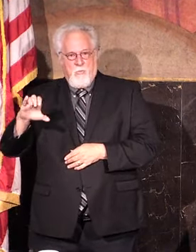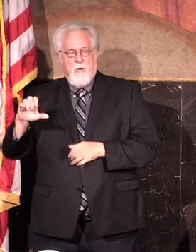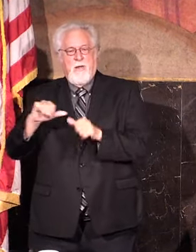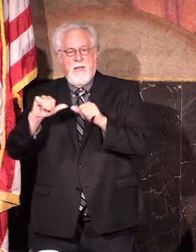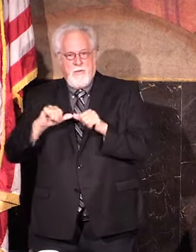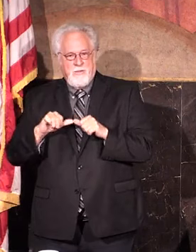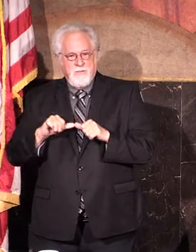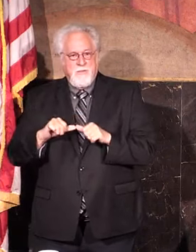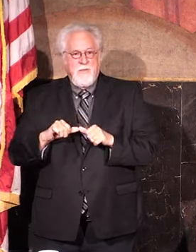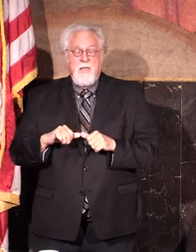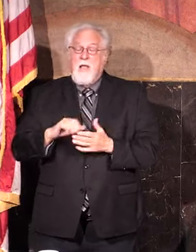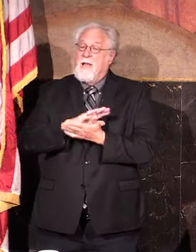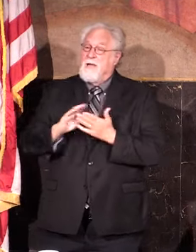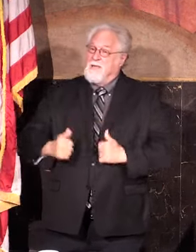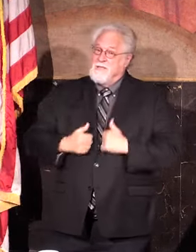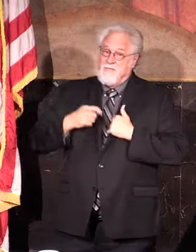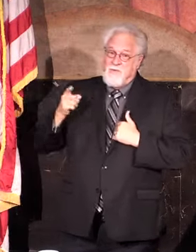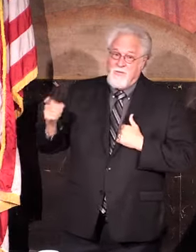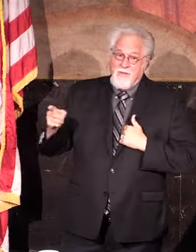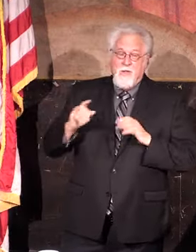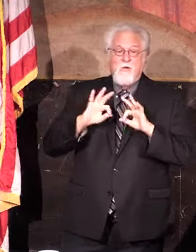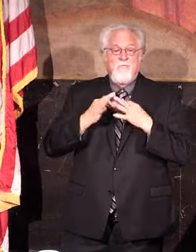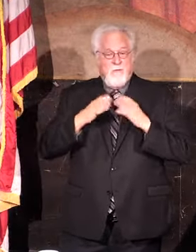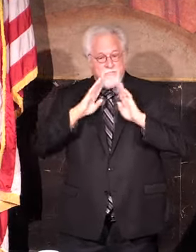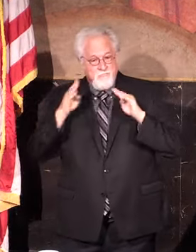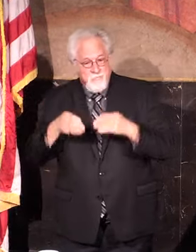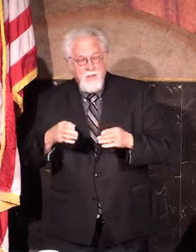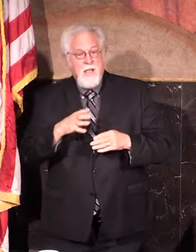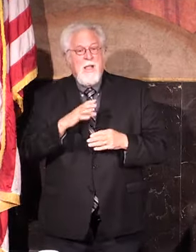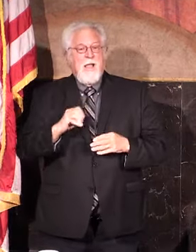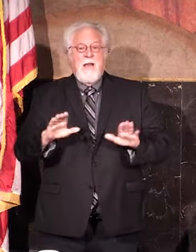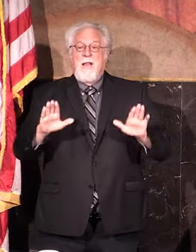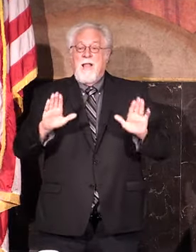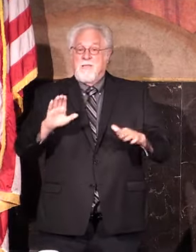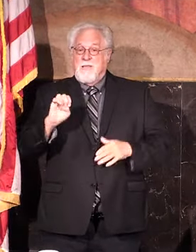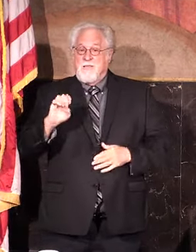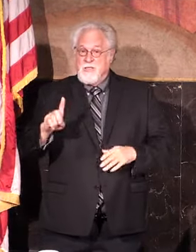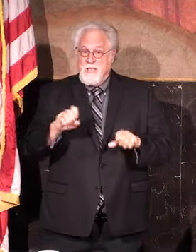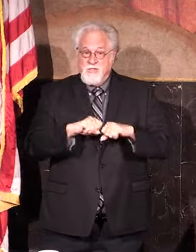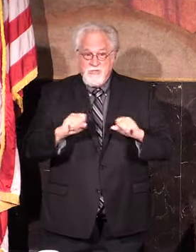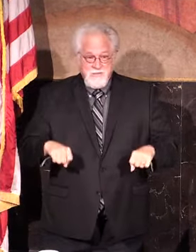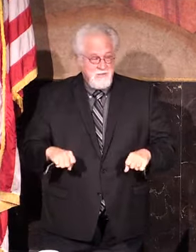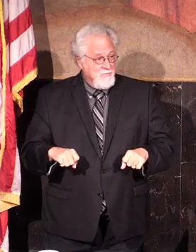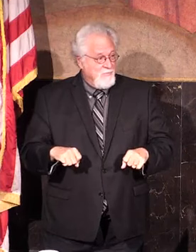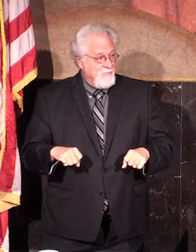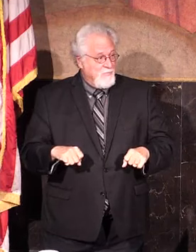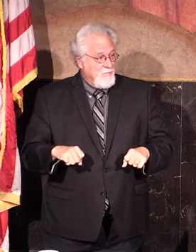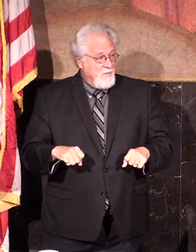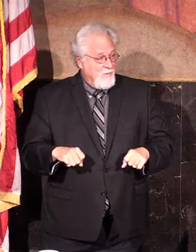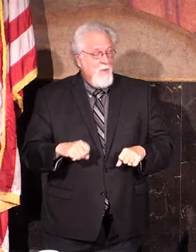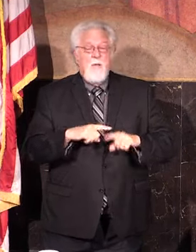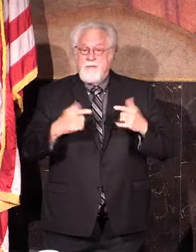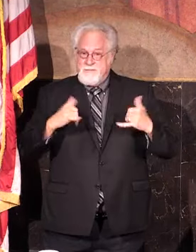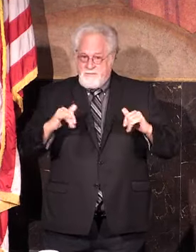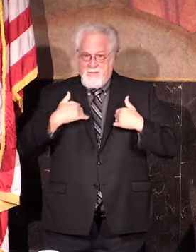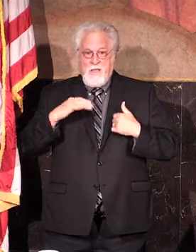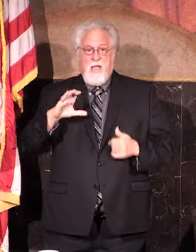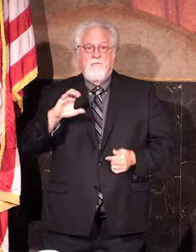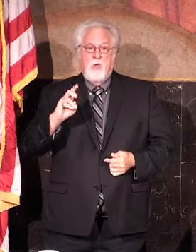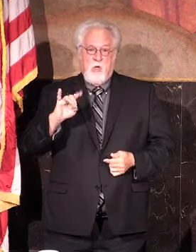good, it is nice living there, it's family oriented, excellent education system, but we still have